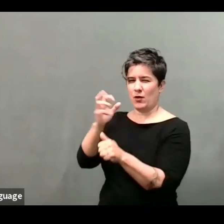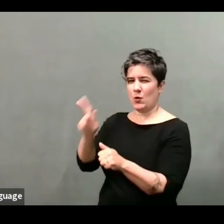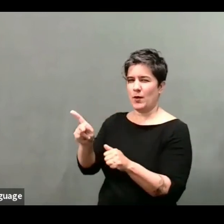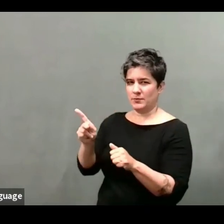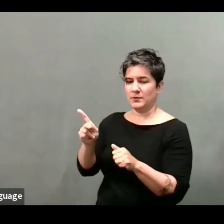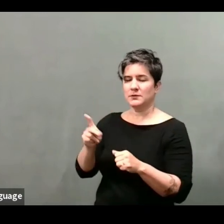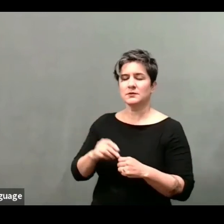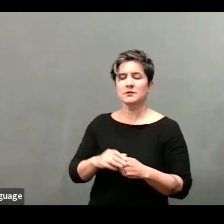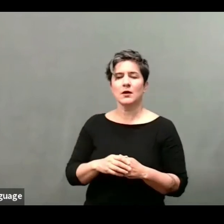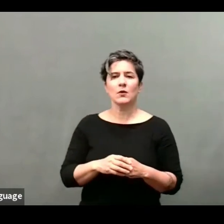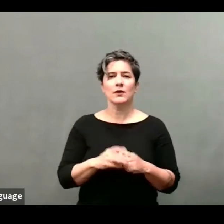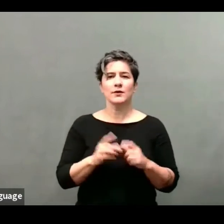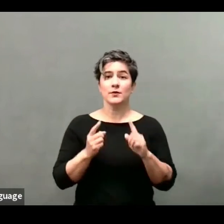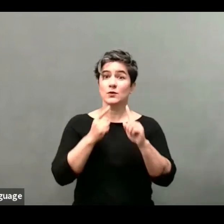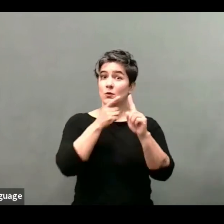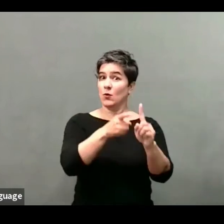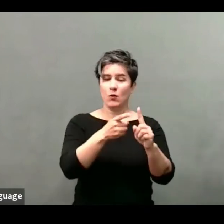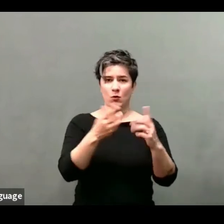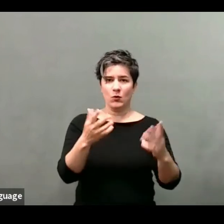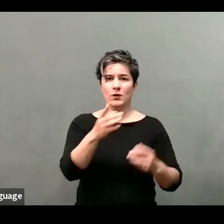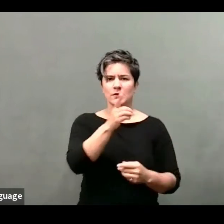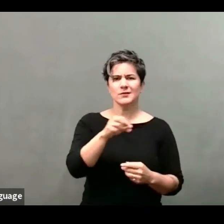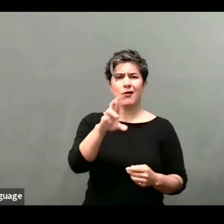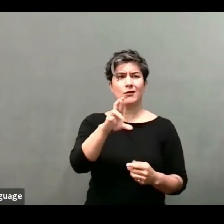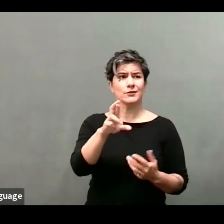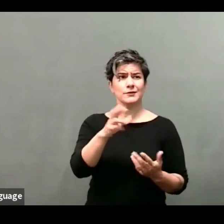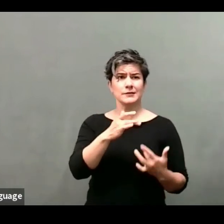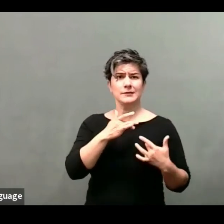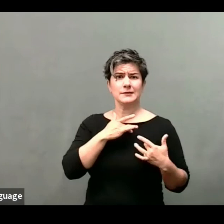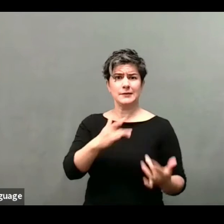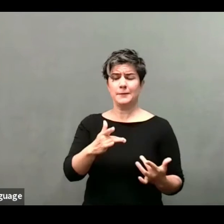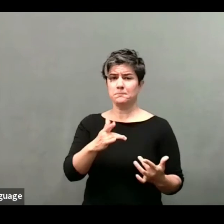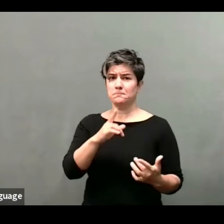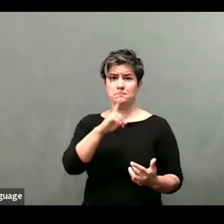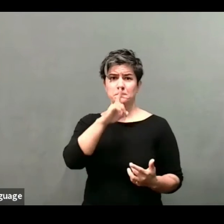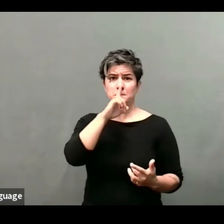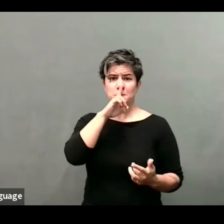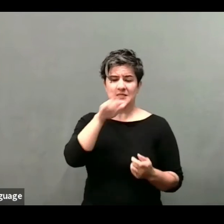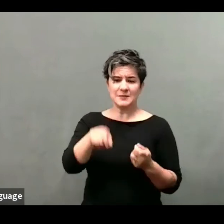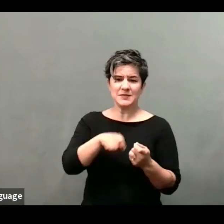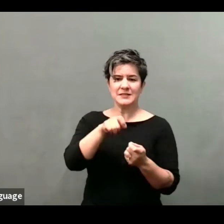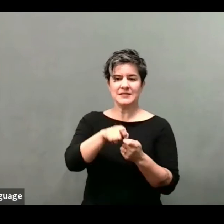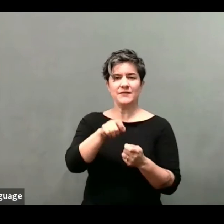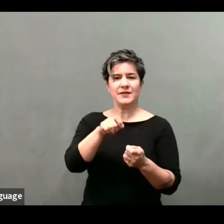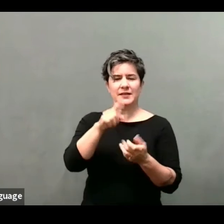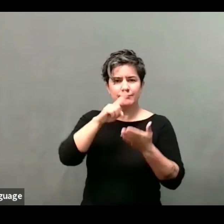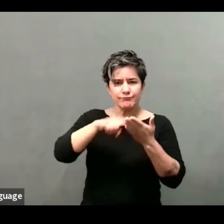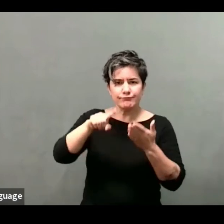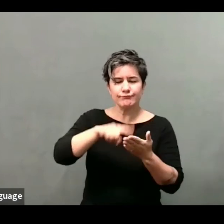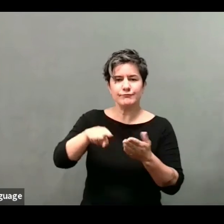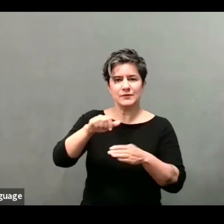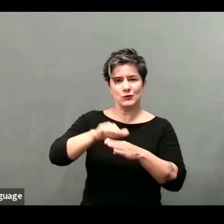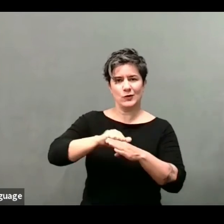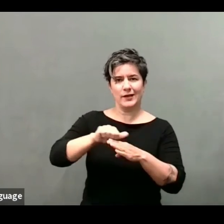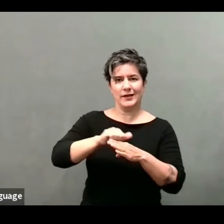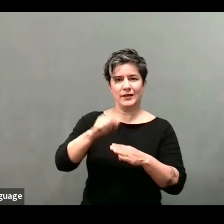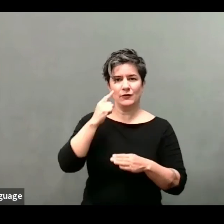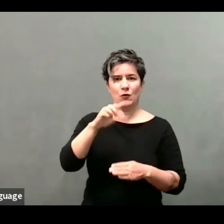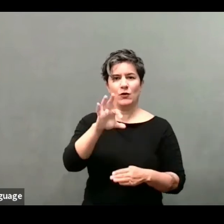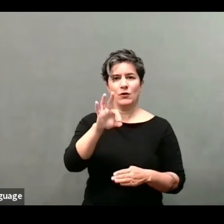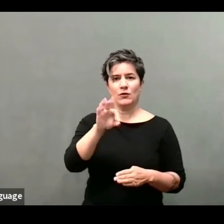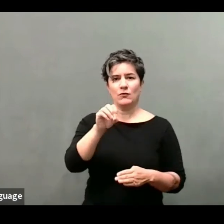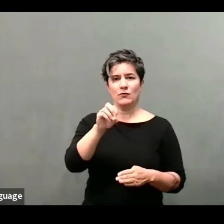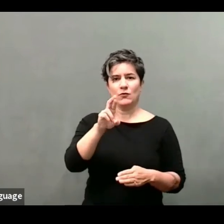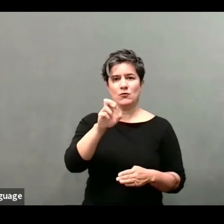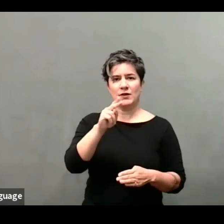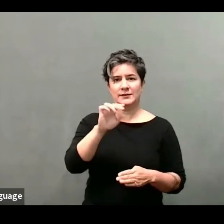of the goals of that is because doctors often don't have any specific medical forensic training and often don't have a